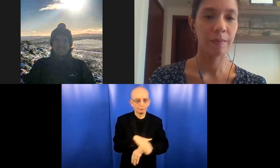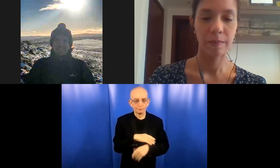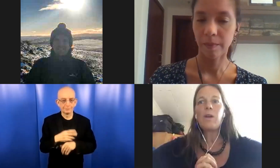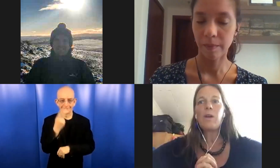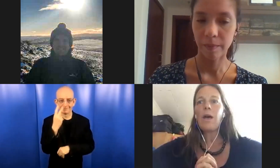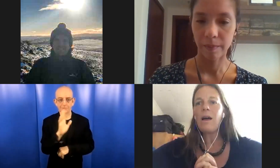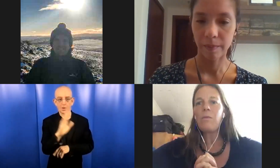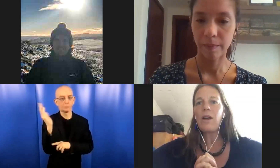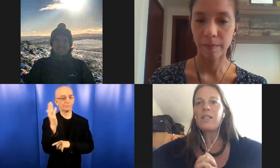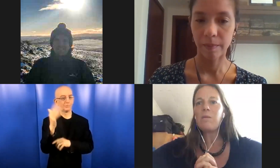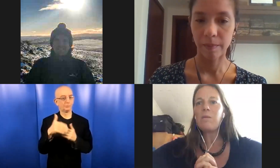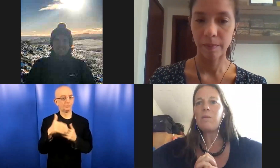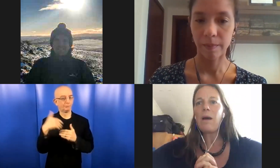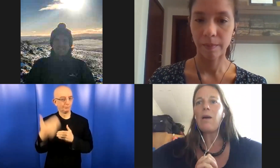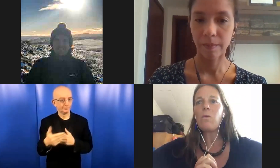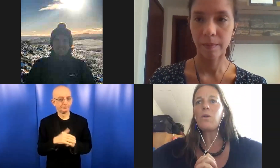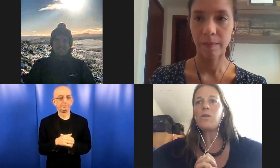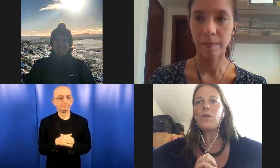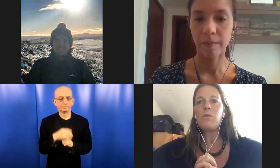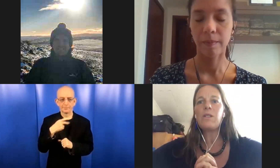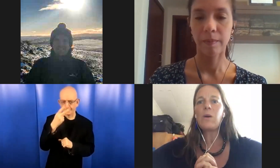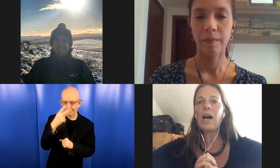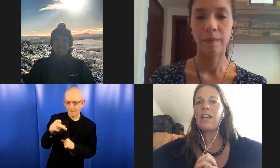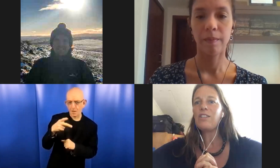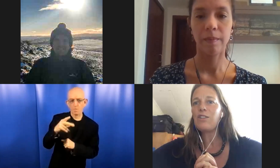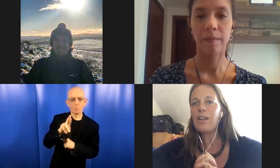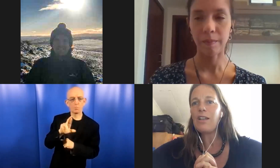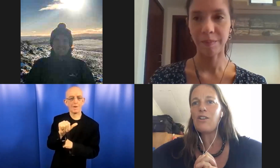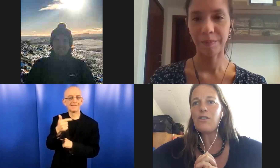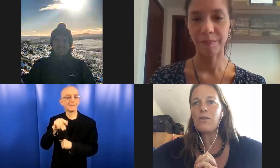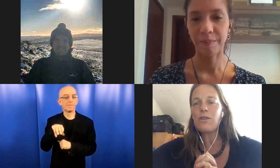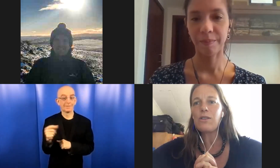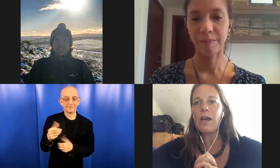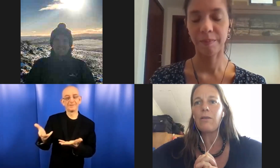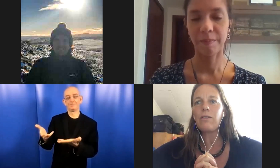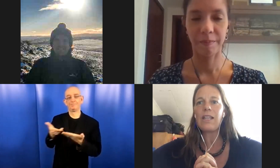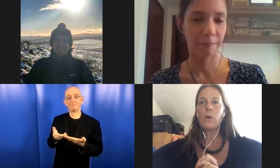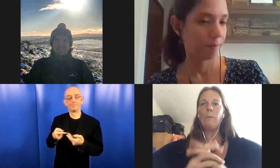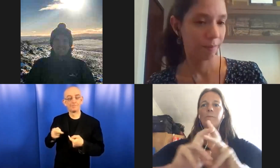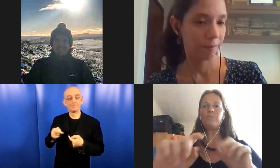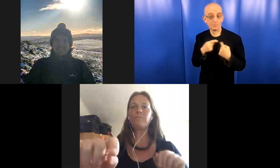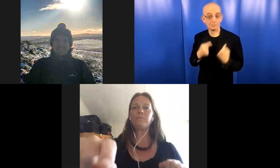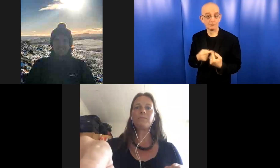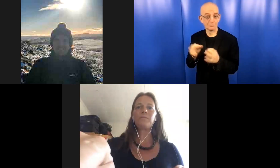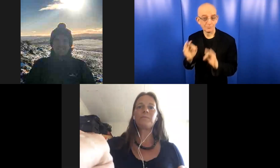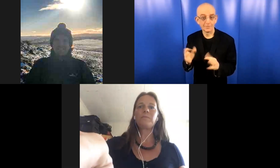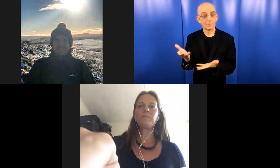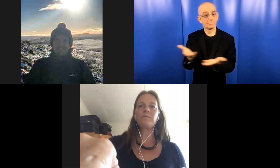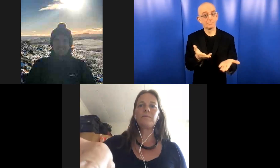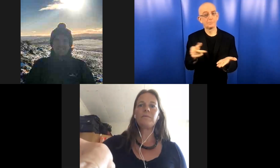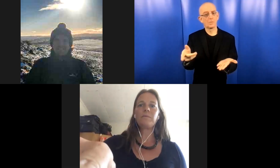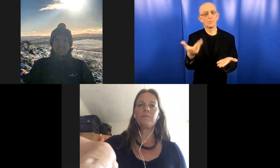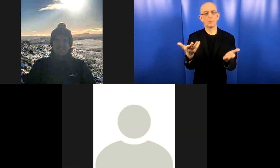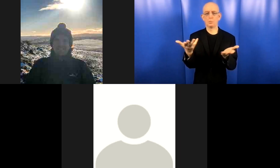that Pratima is with us. Welcome, Pratima. Would you be kind to introduce yourself as well?